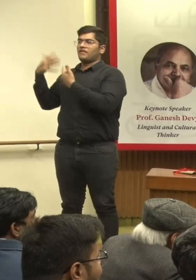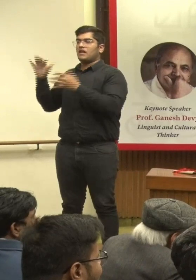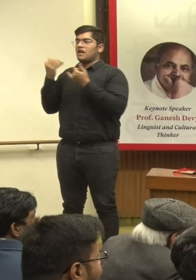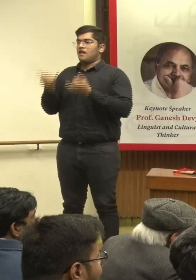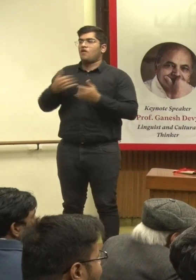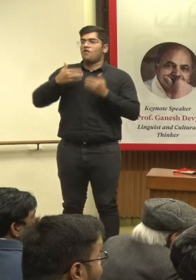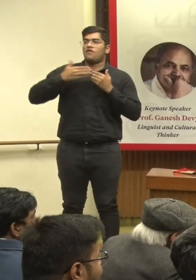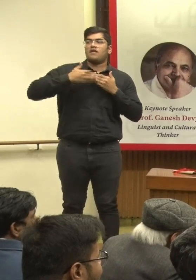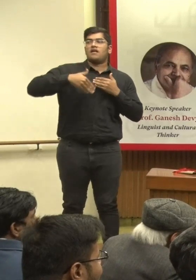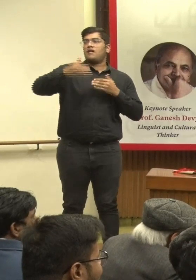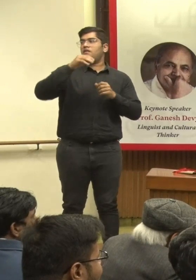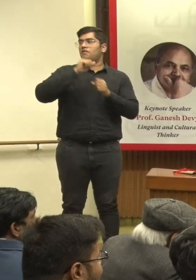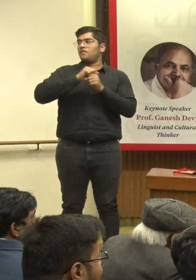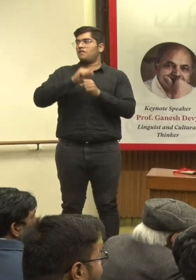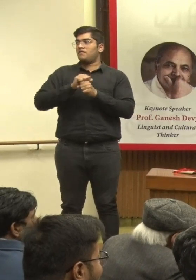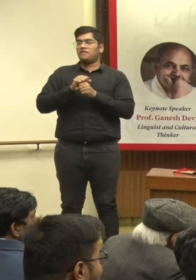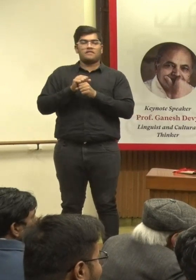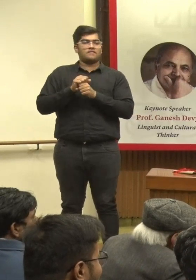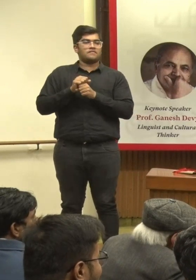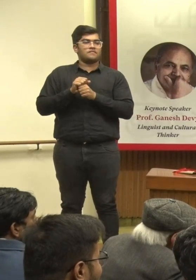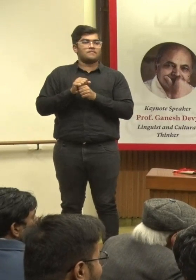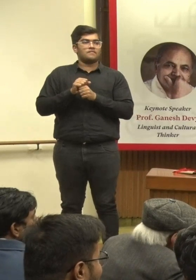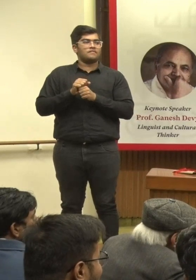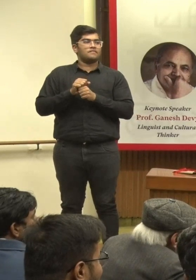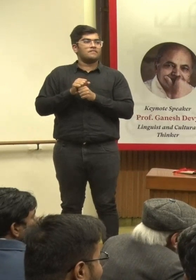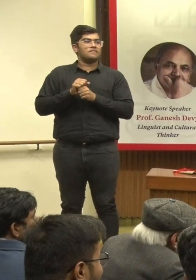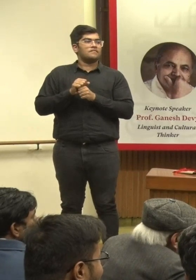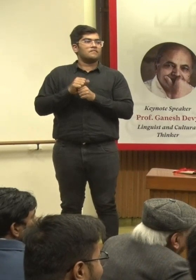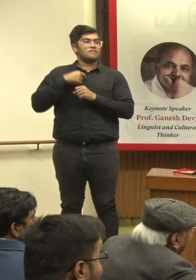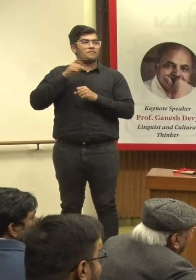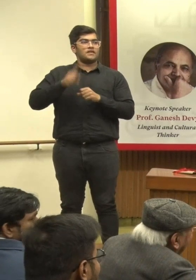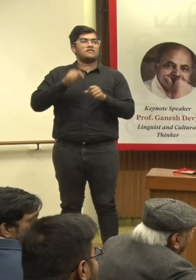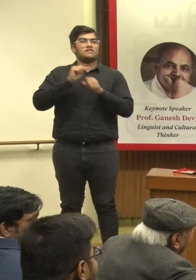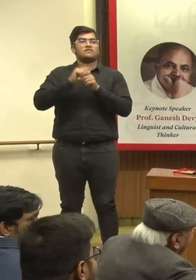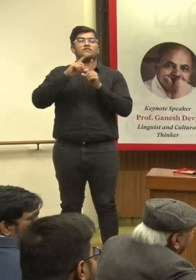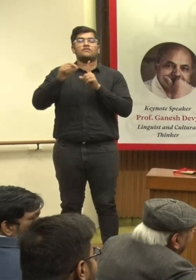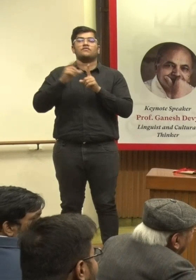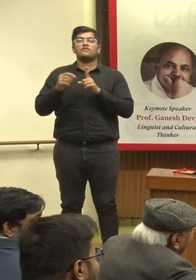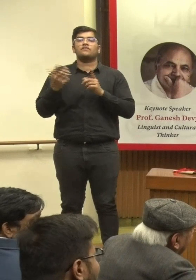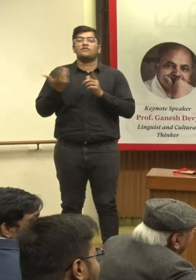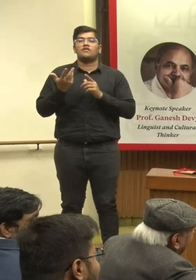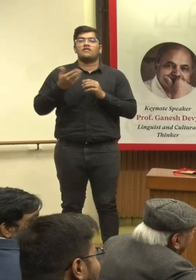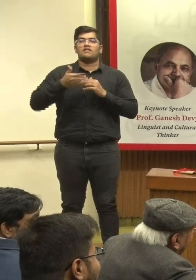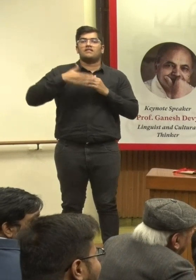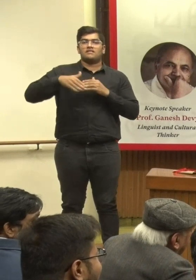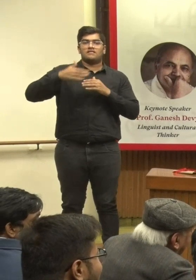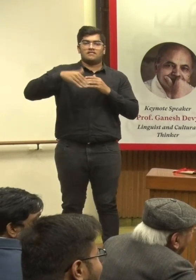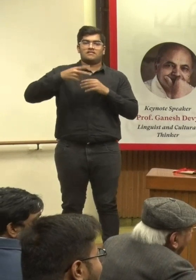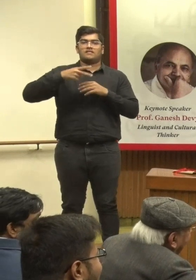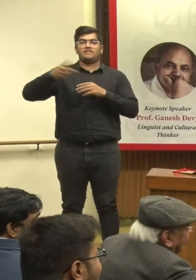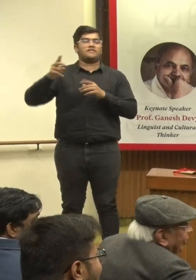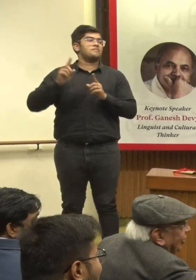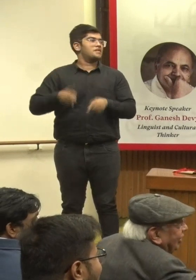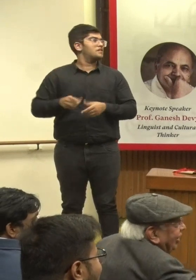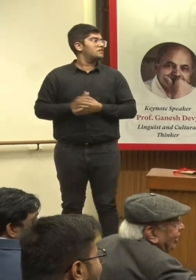moving ahead, and we must move with the current, not the electric current.